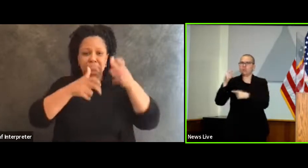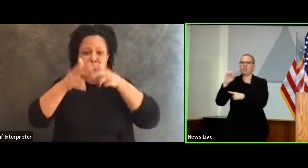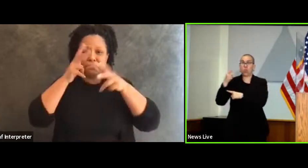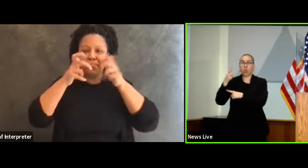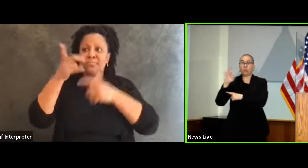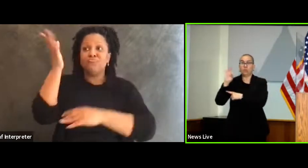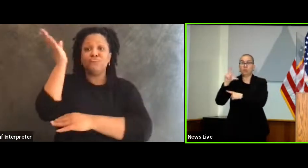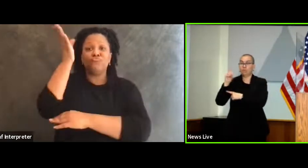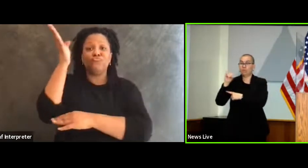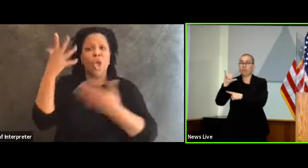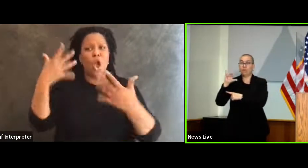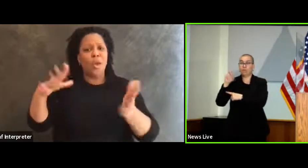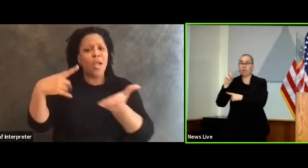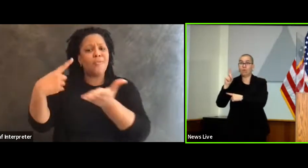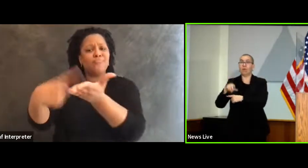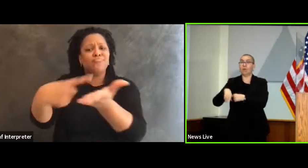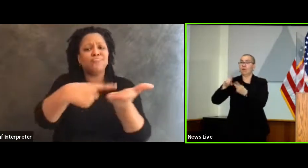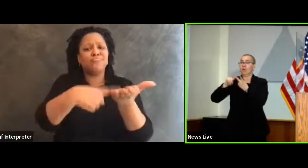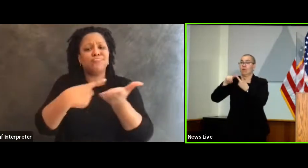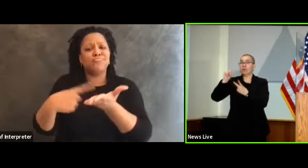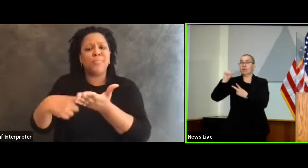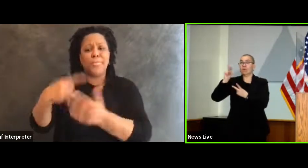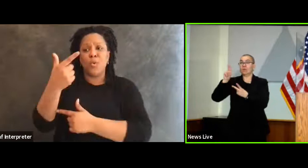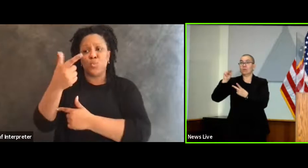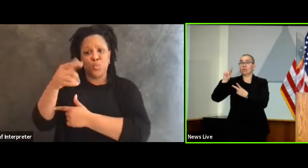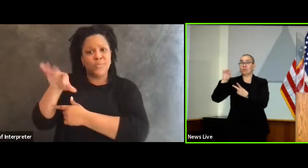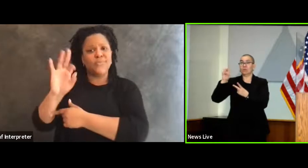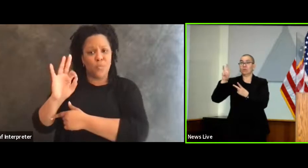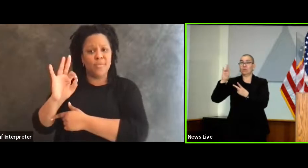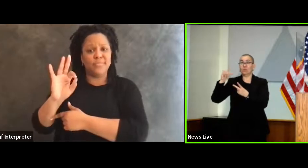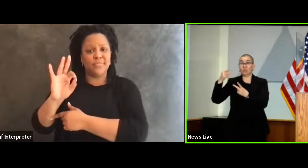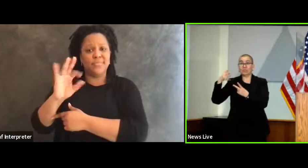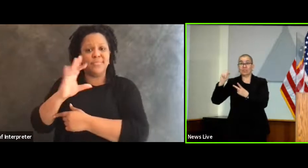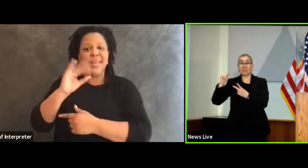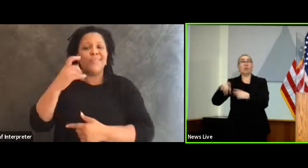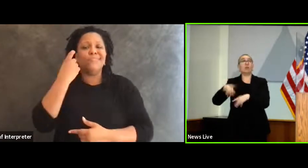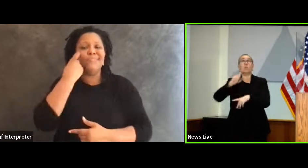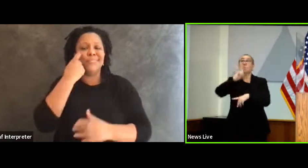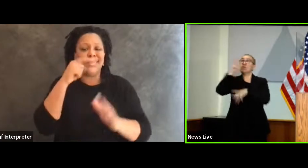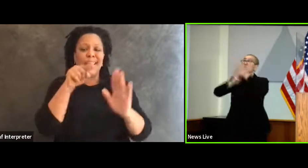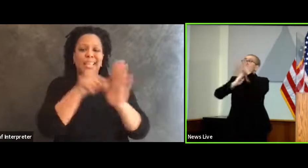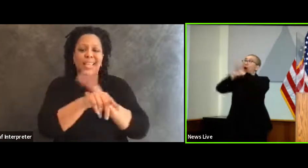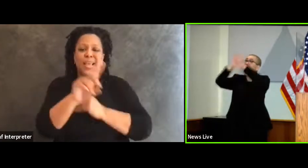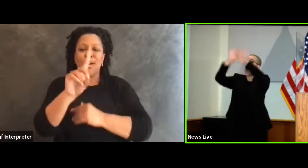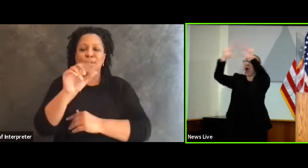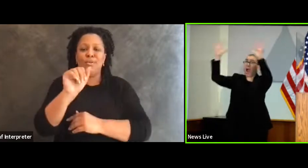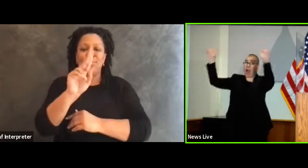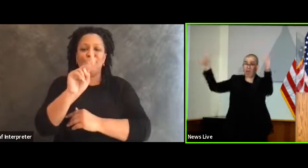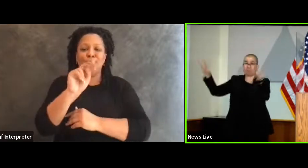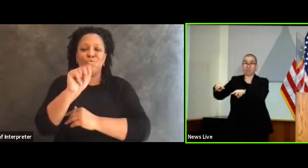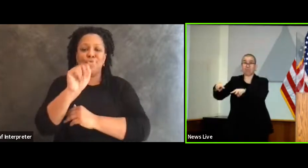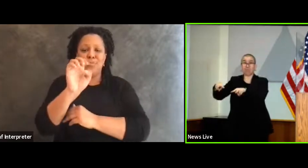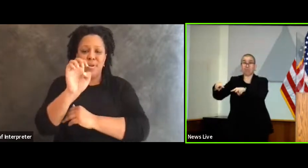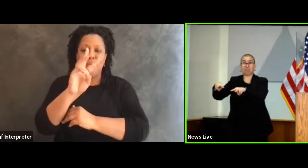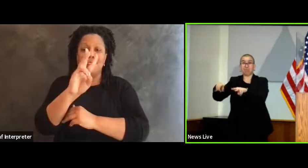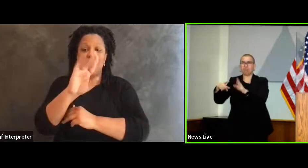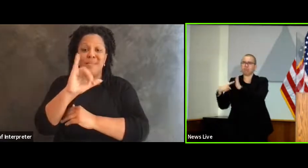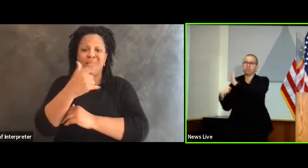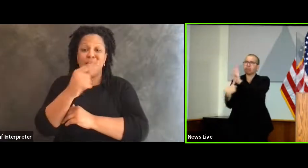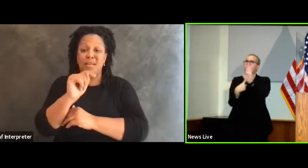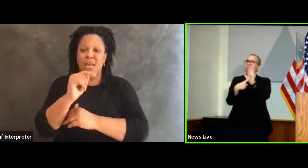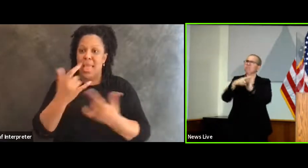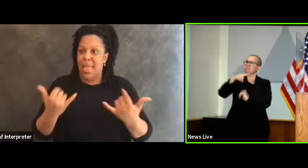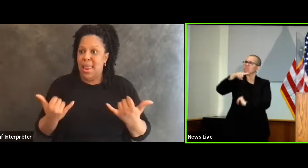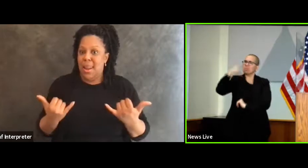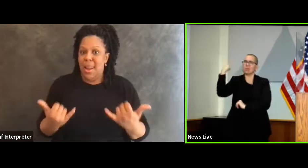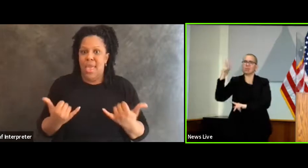Wright, really exposed the world to the injustices that Black people and people of color face every day in